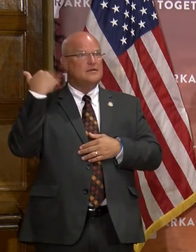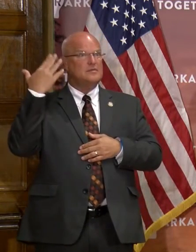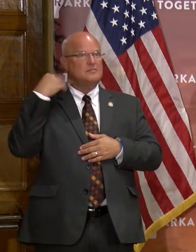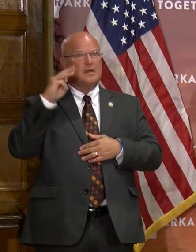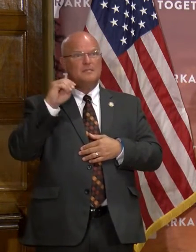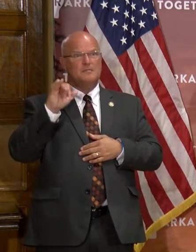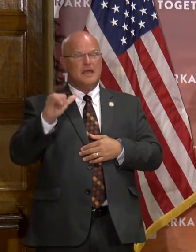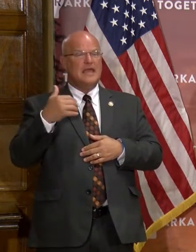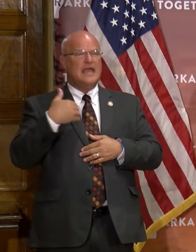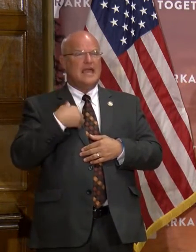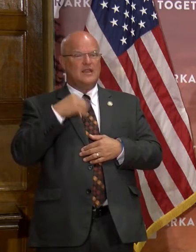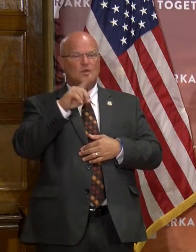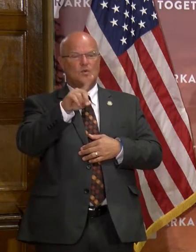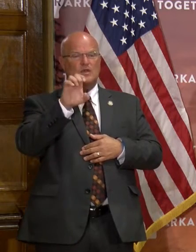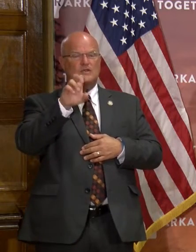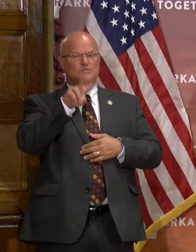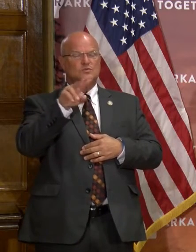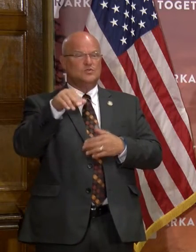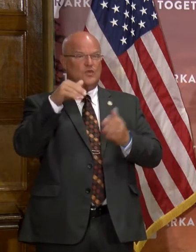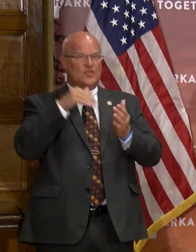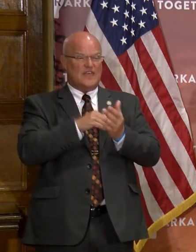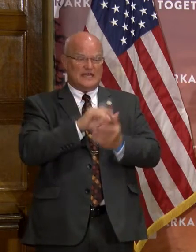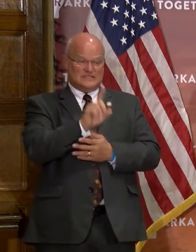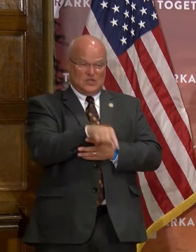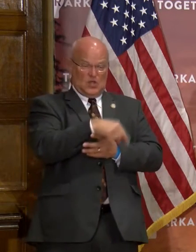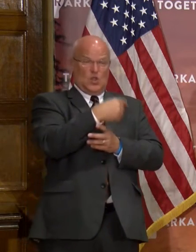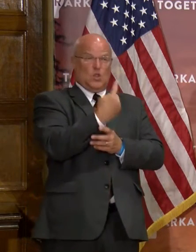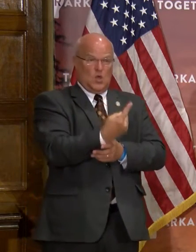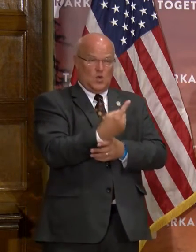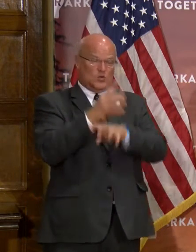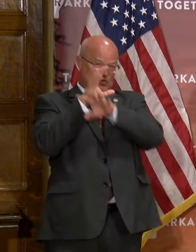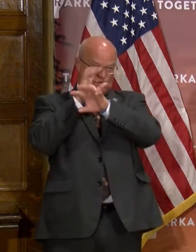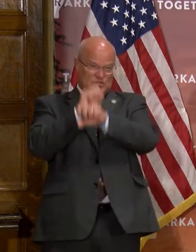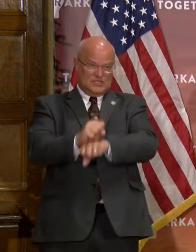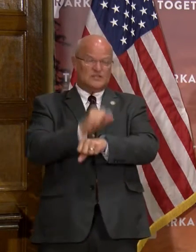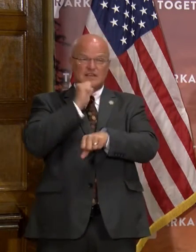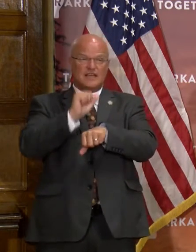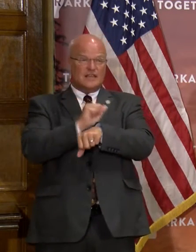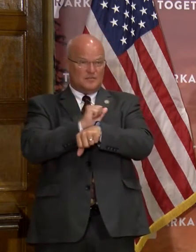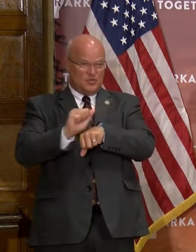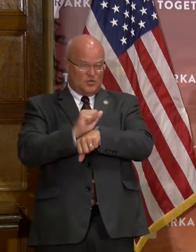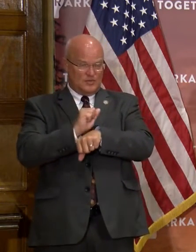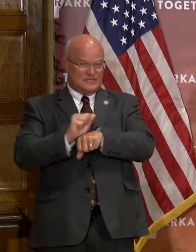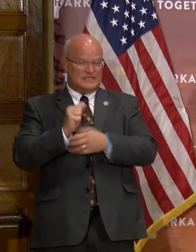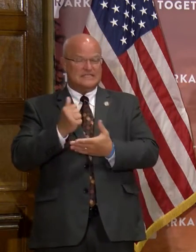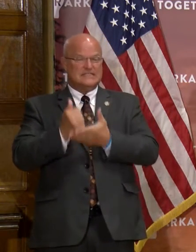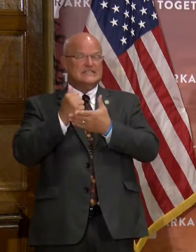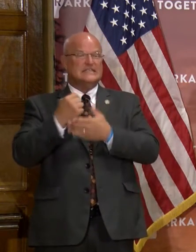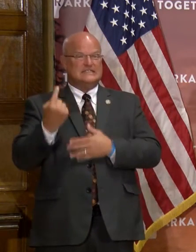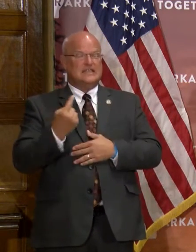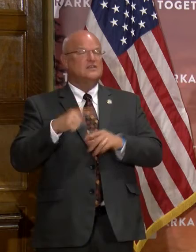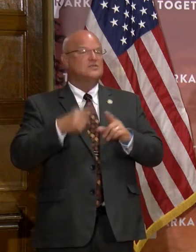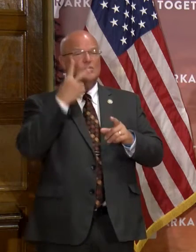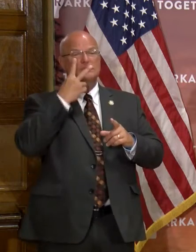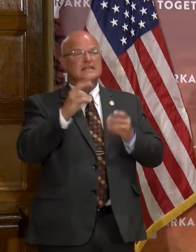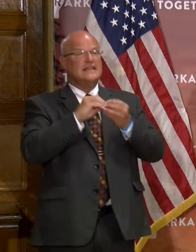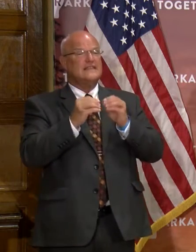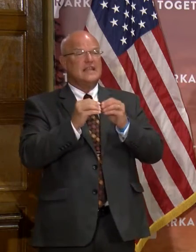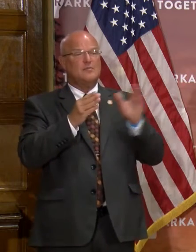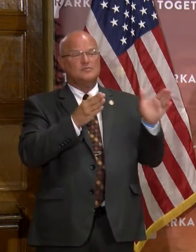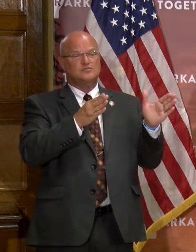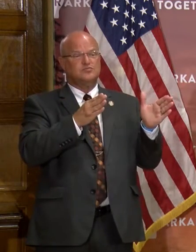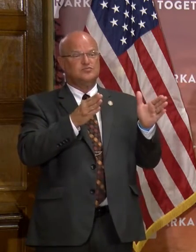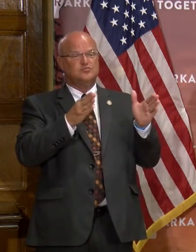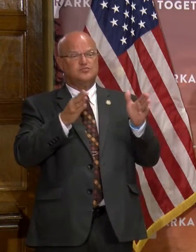in May, where we had 122,000 just on traditional unemployment assistance by itself. So we're seeing the numbers move in the